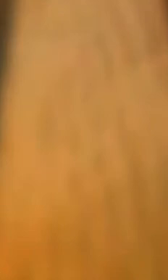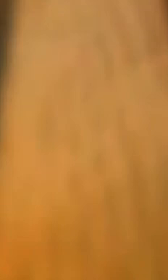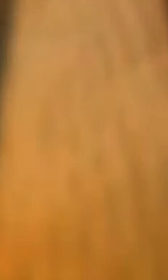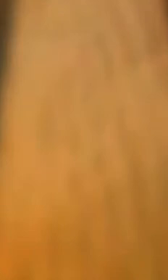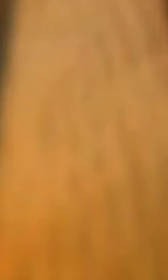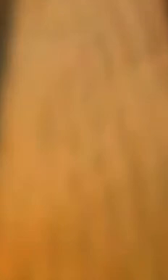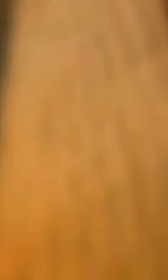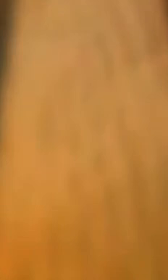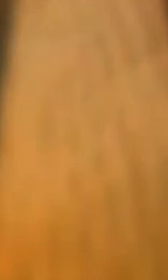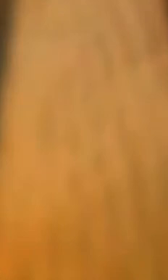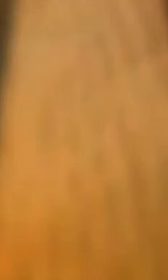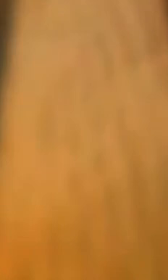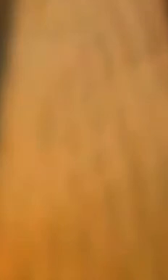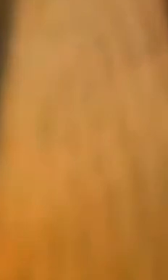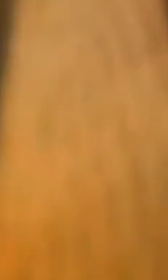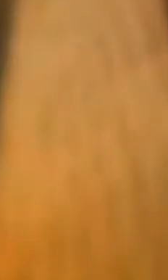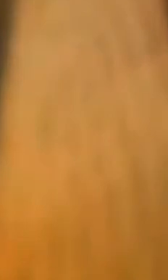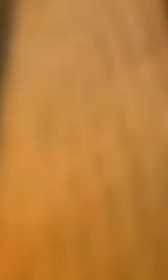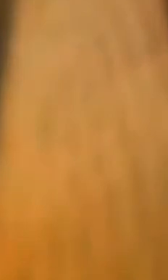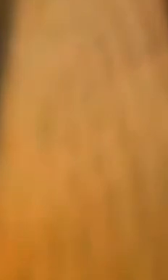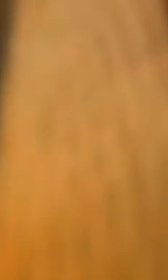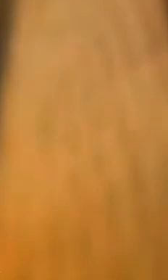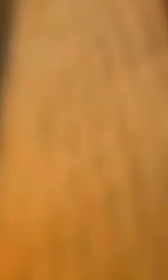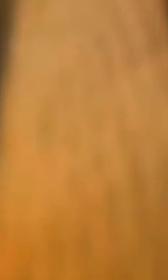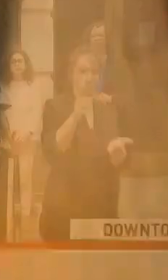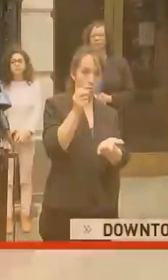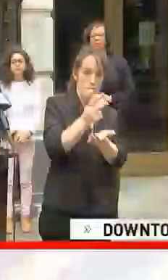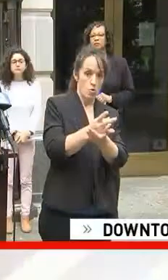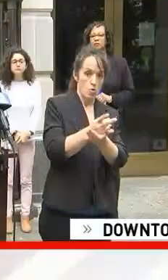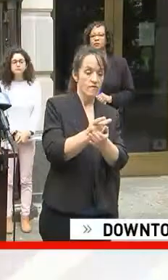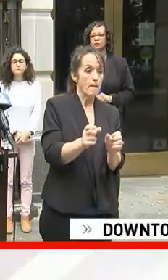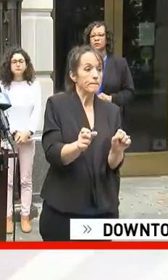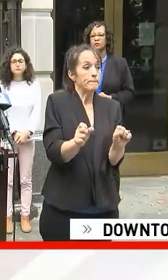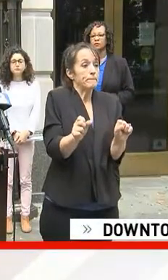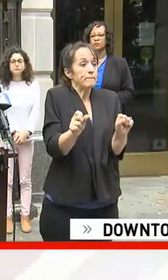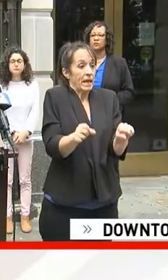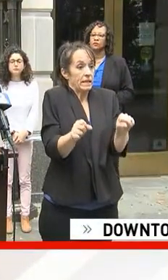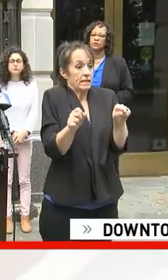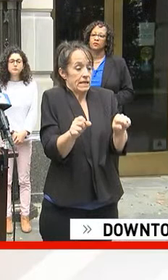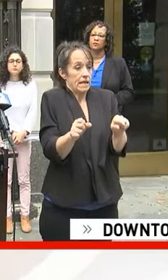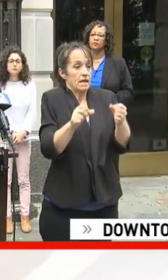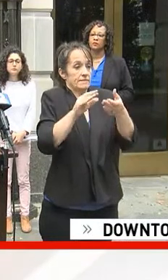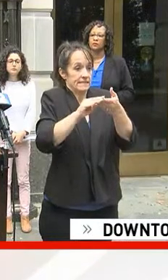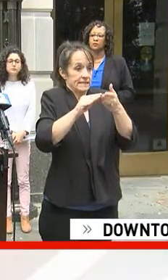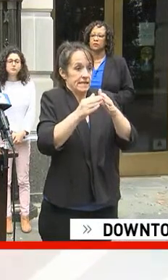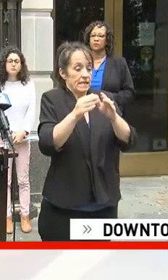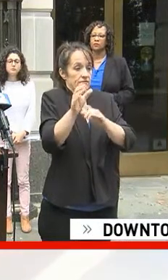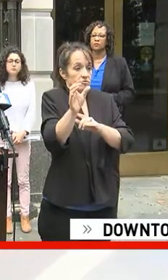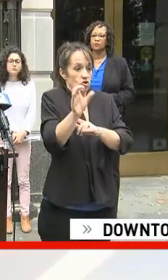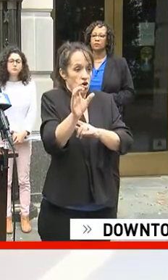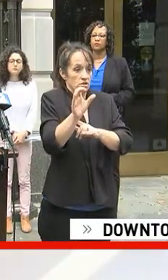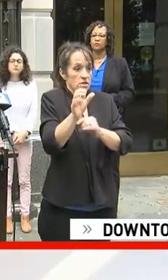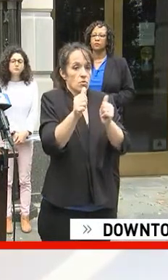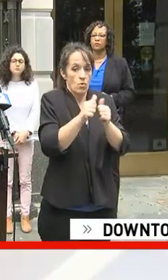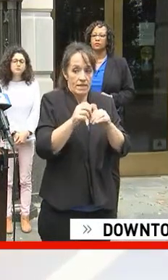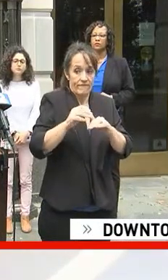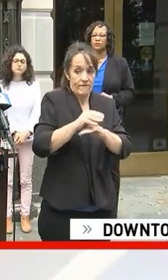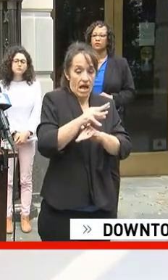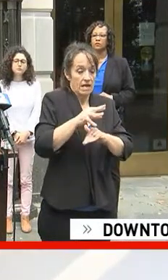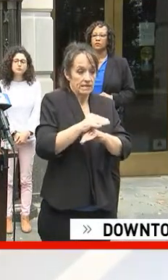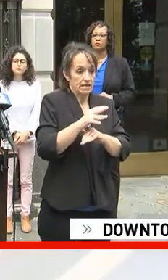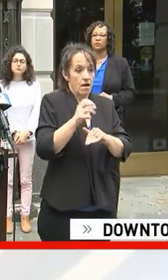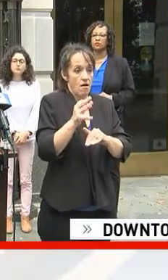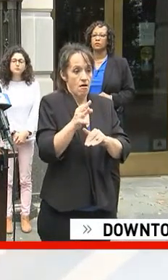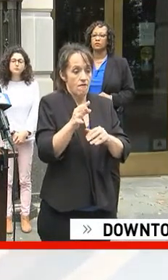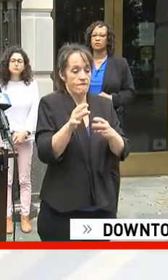there was also a declaration of emergency issued today. As a reminder, there is no evacuation order in place right now, but Mayor Tecklenburg